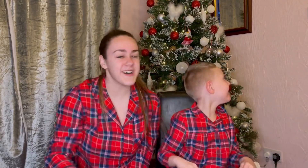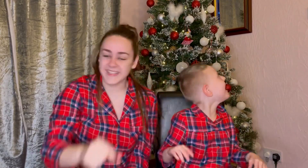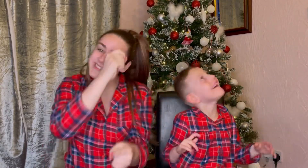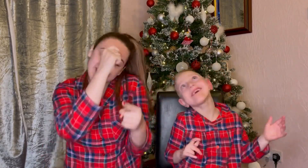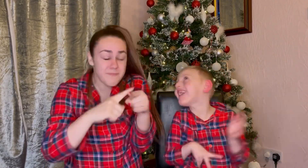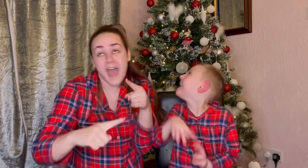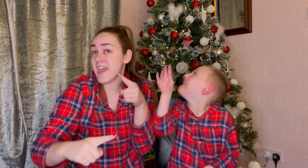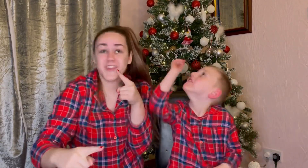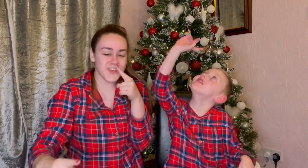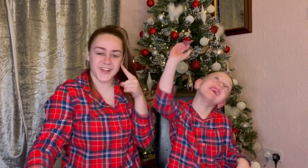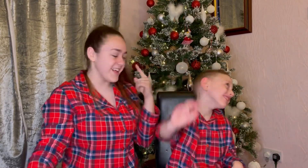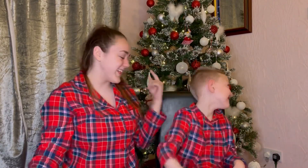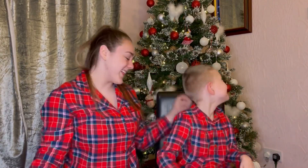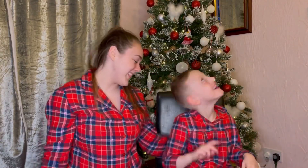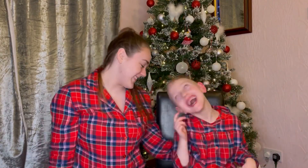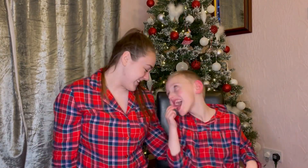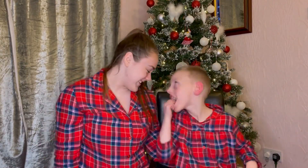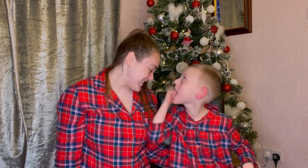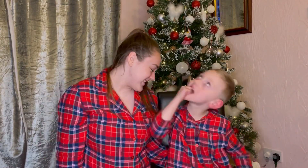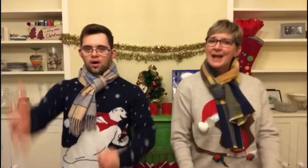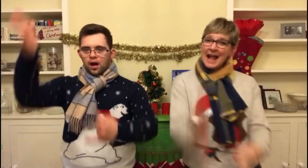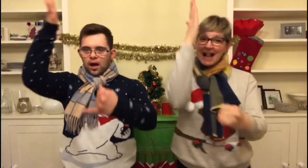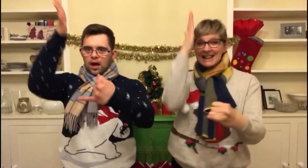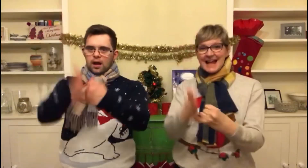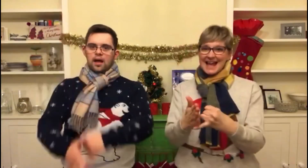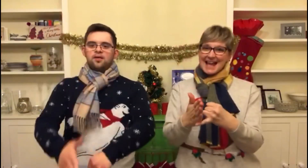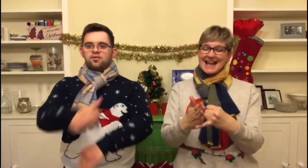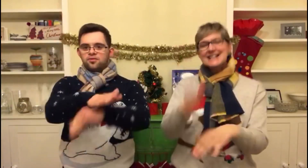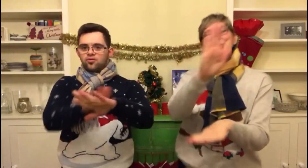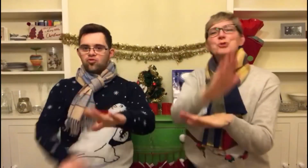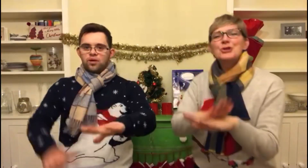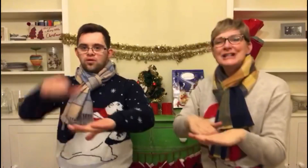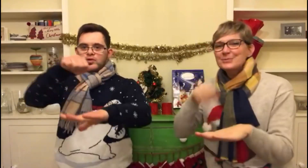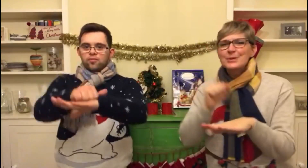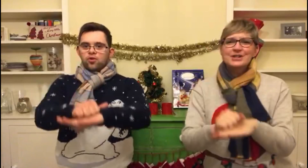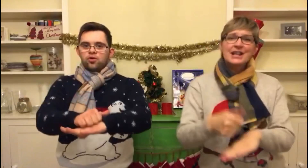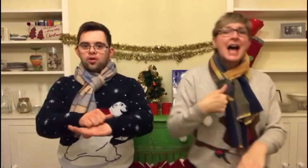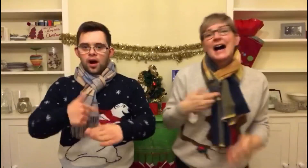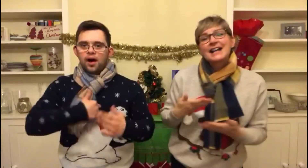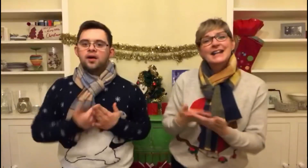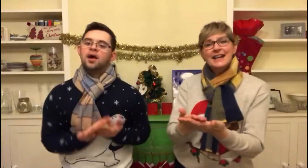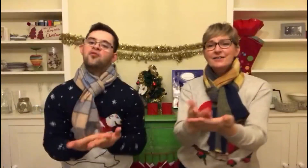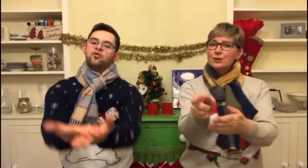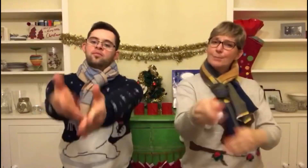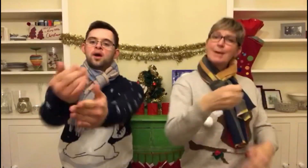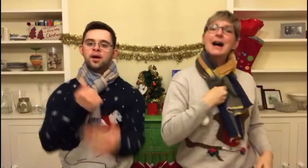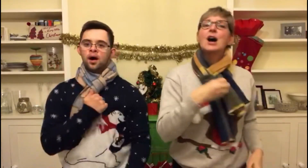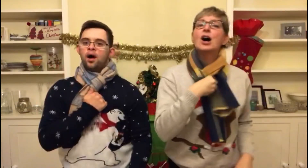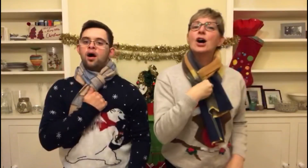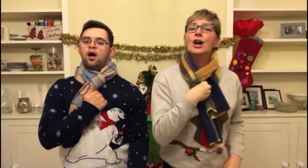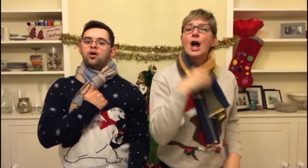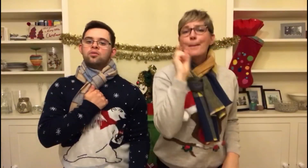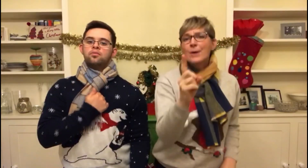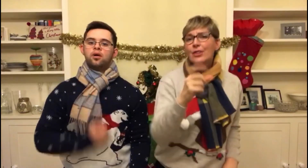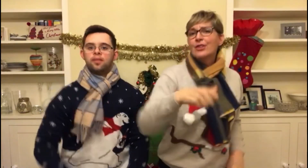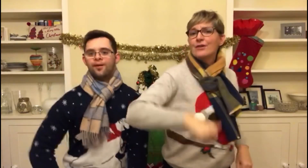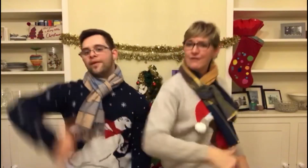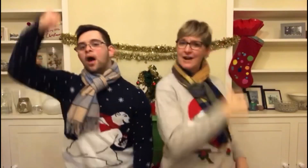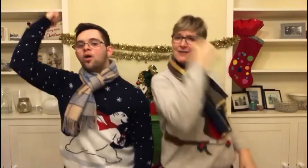special Last Christmas I gave you my heart But the very